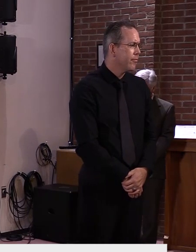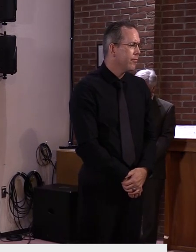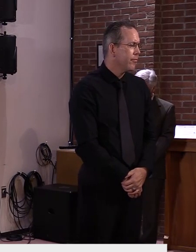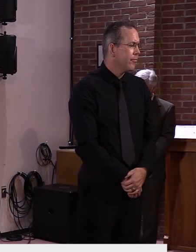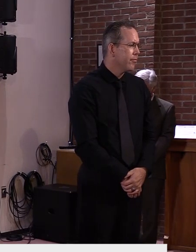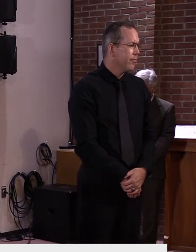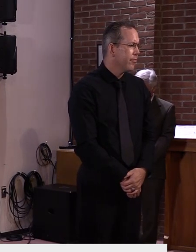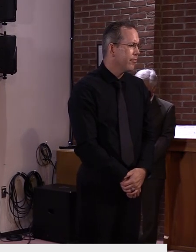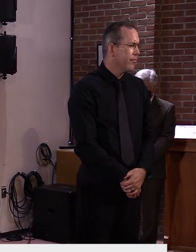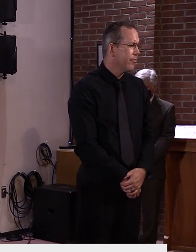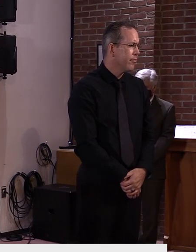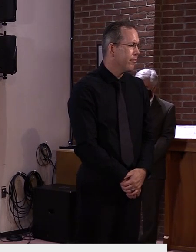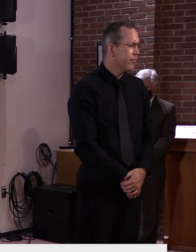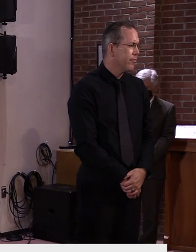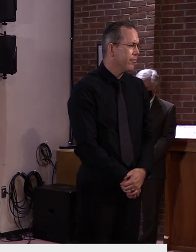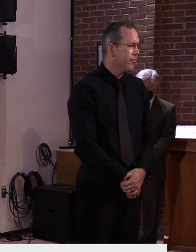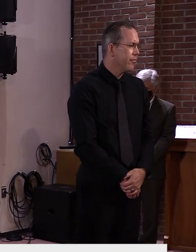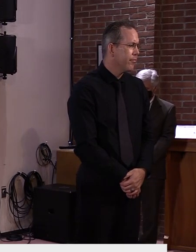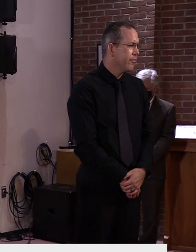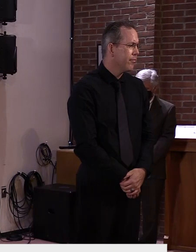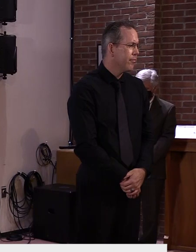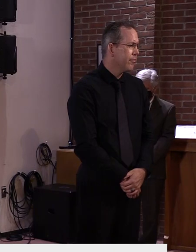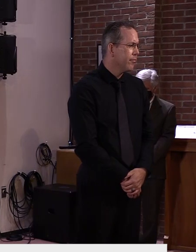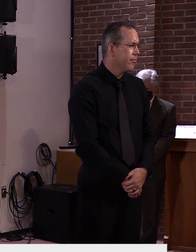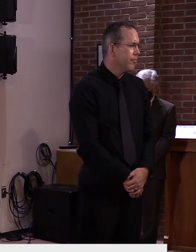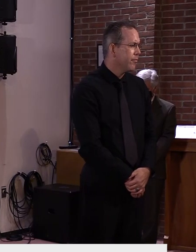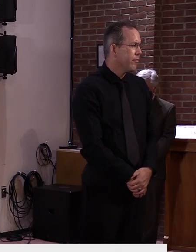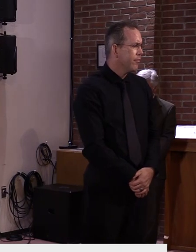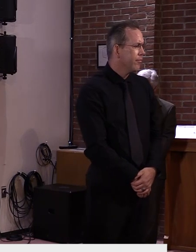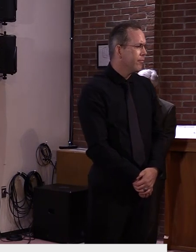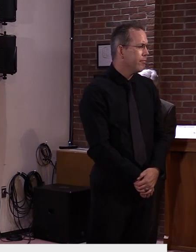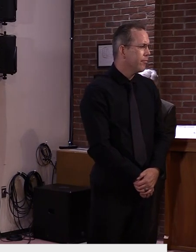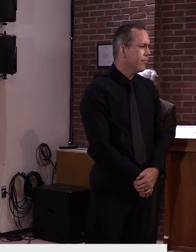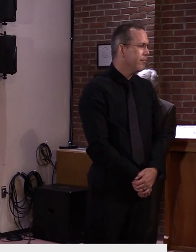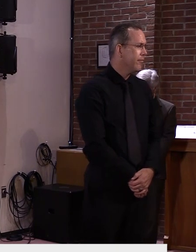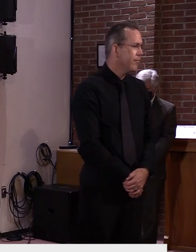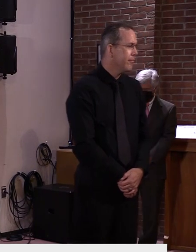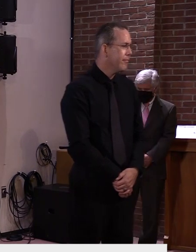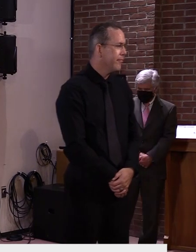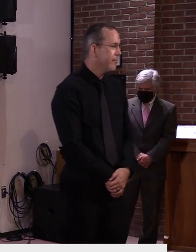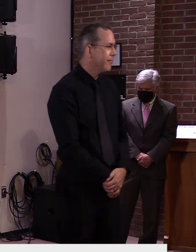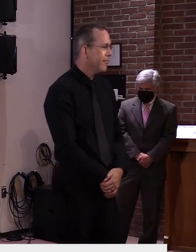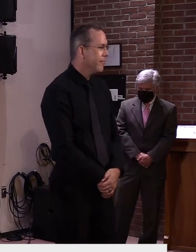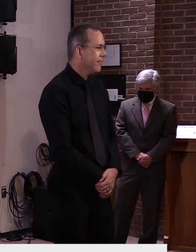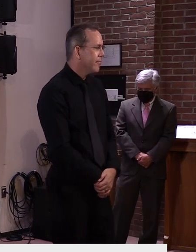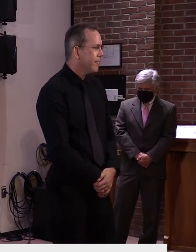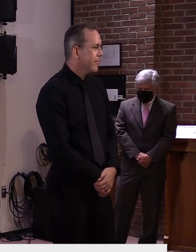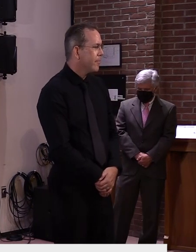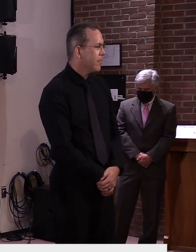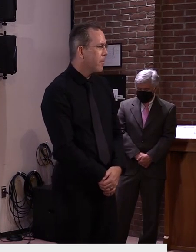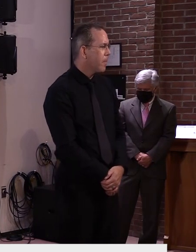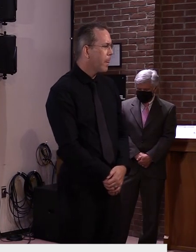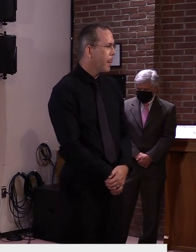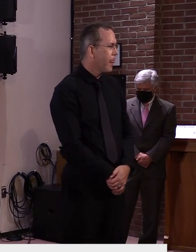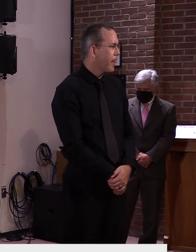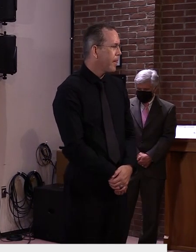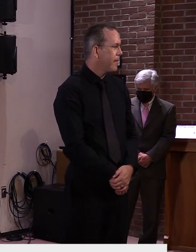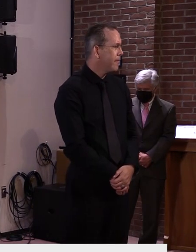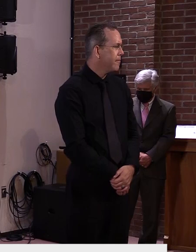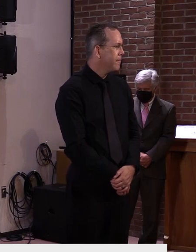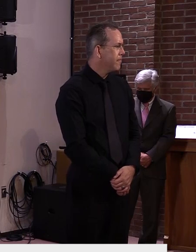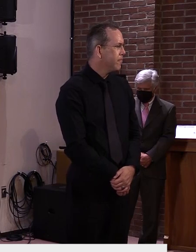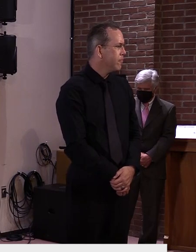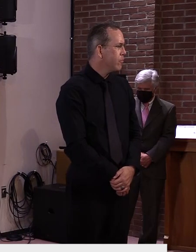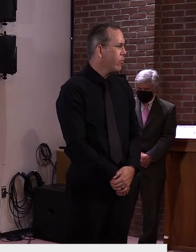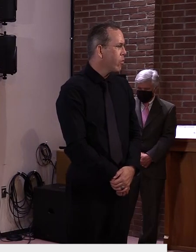not. The first one is that I went to a restaurant for the first time in months yesterday in Burlington and was asked to write